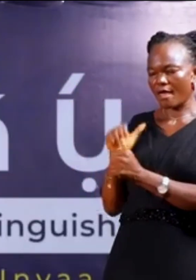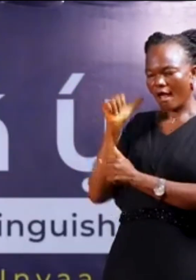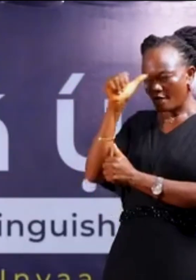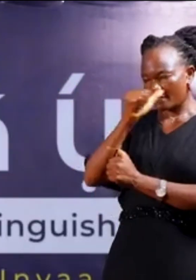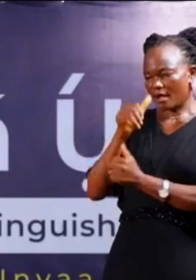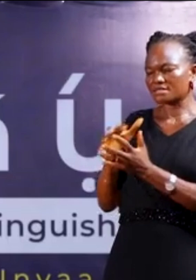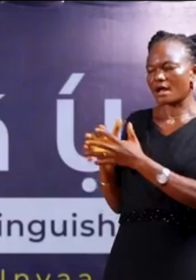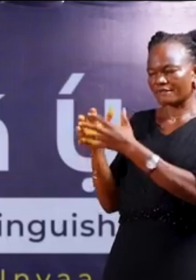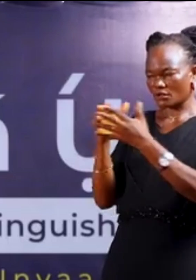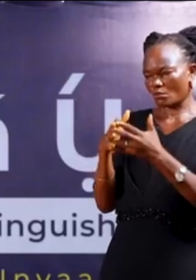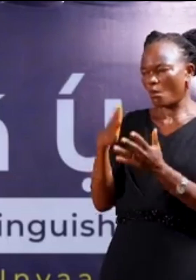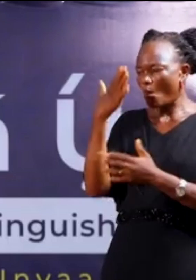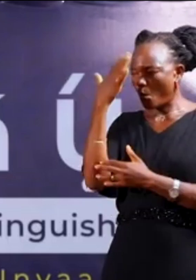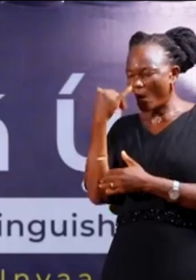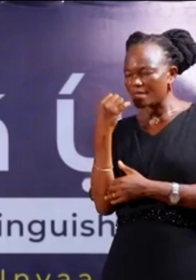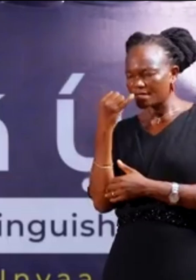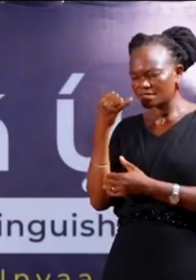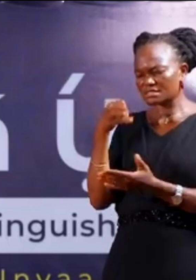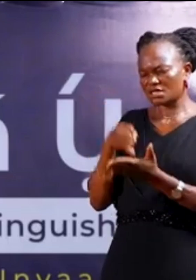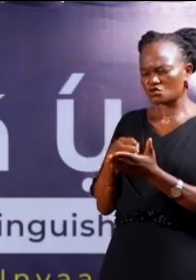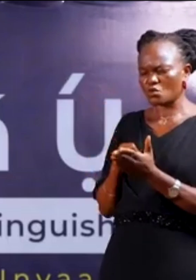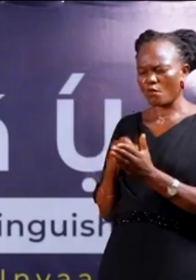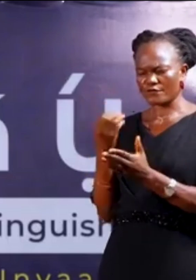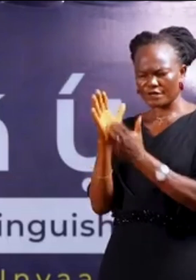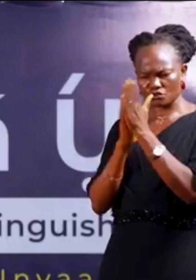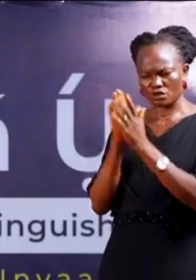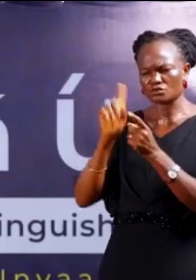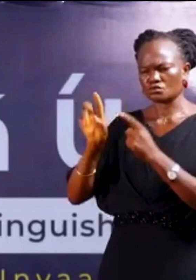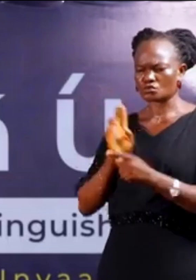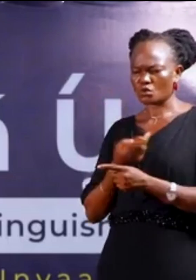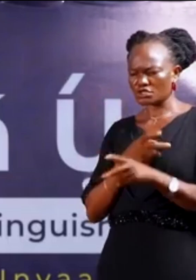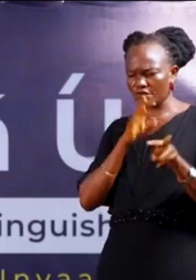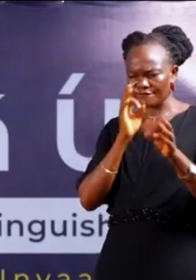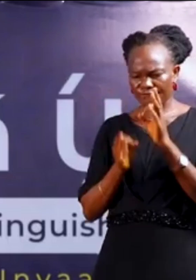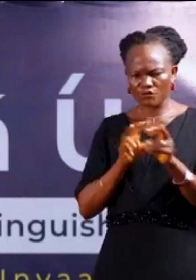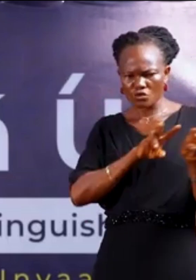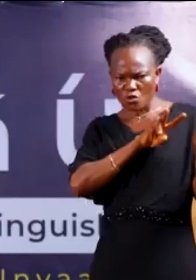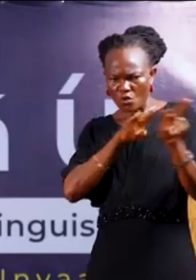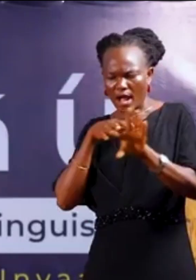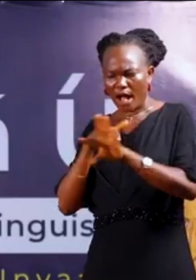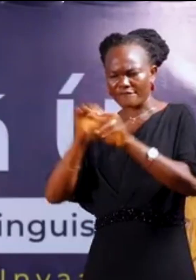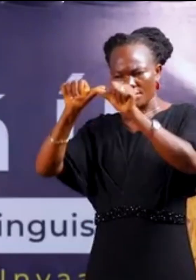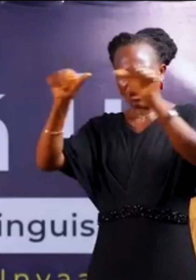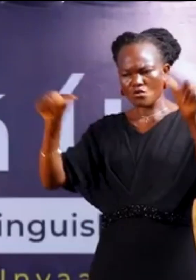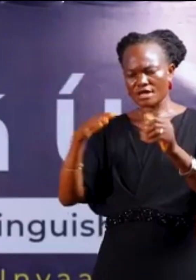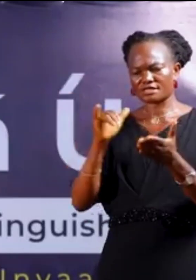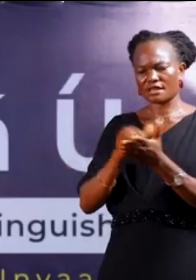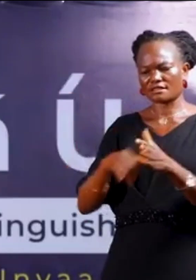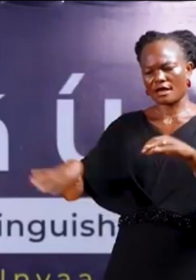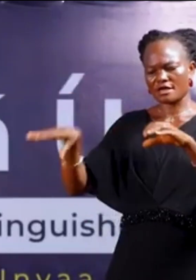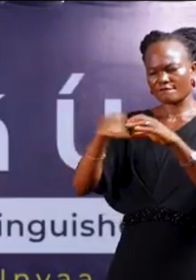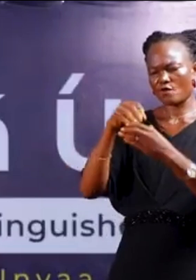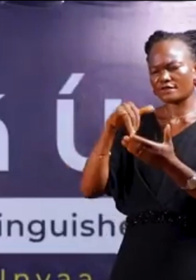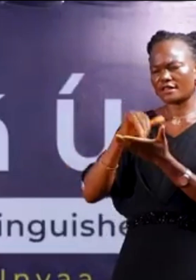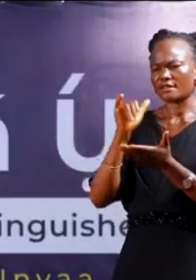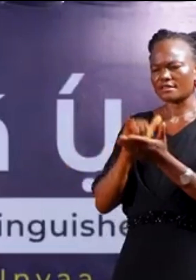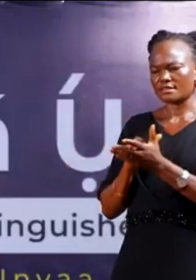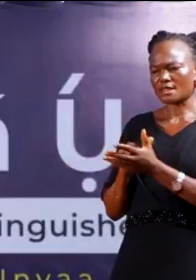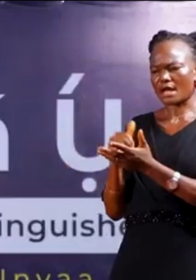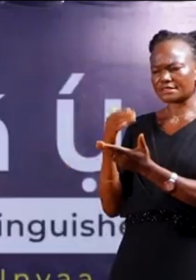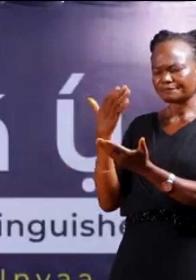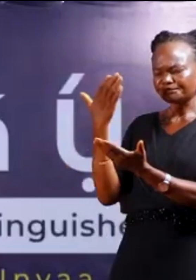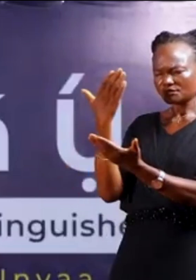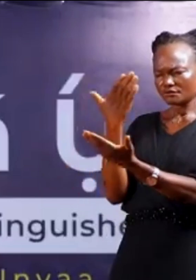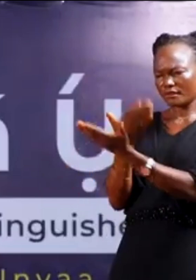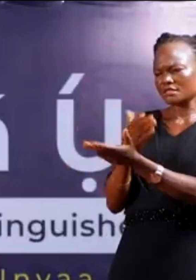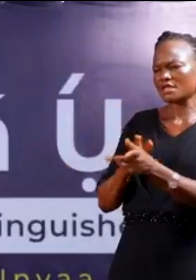is this of interest to us? If you look at the areas involved in the Atlantic slave trade, it